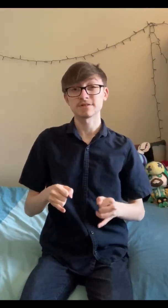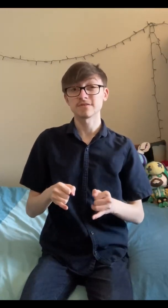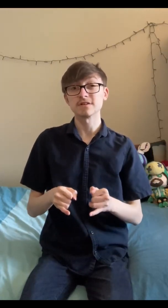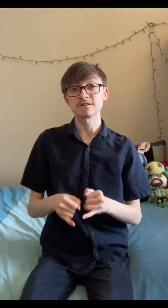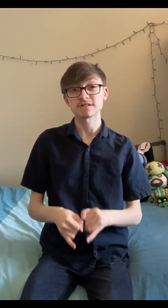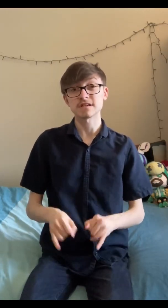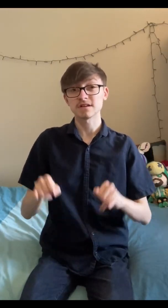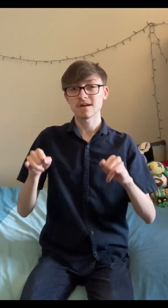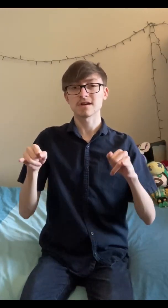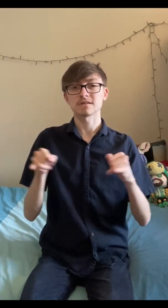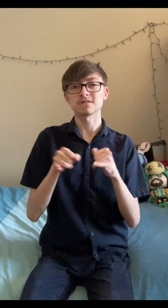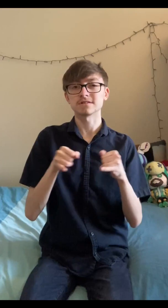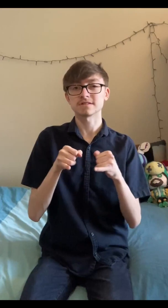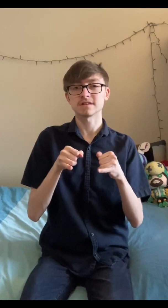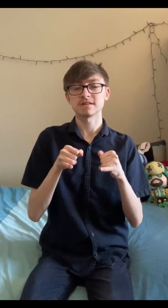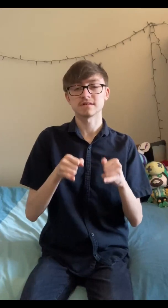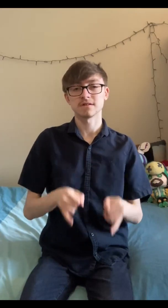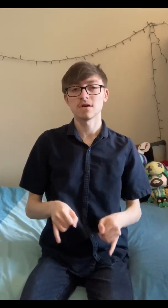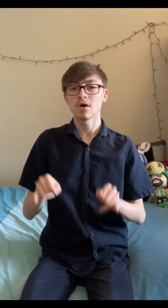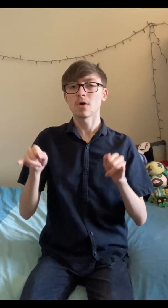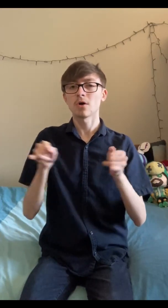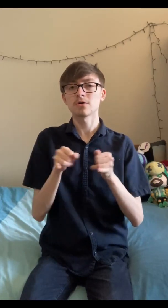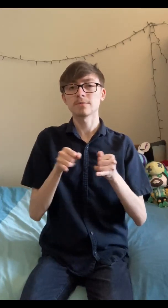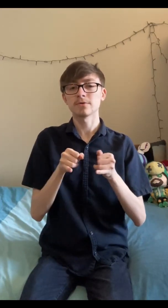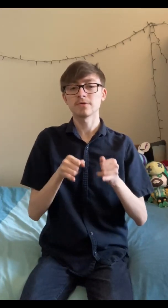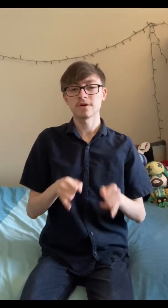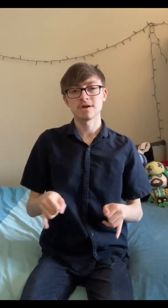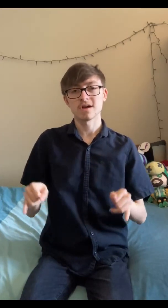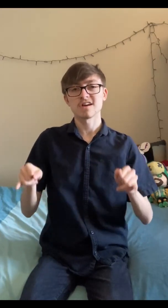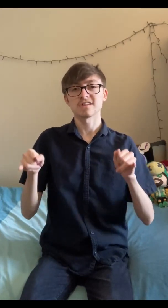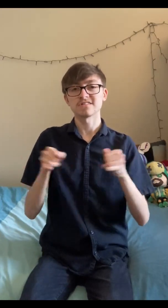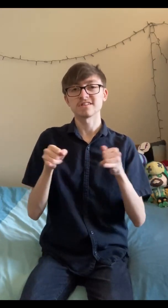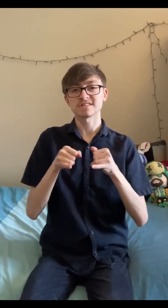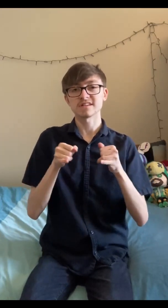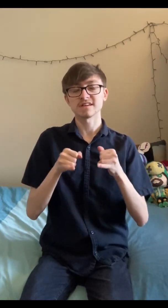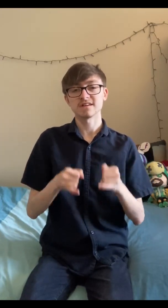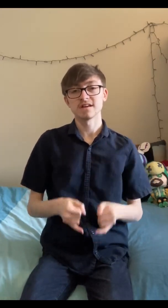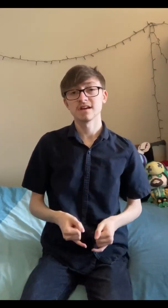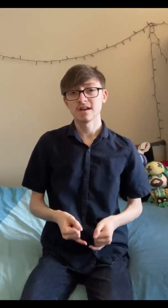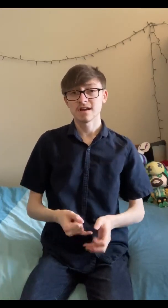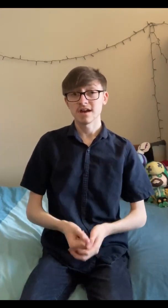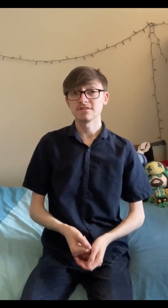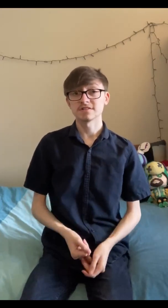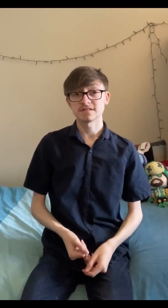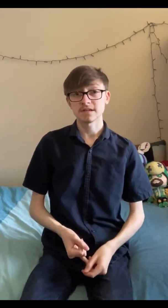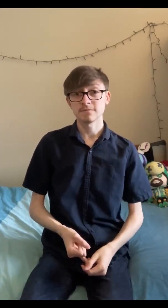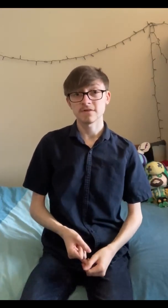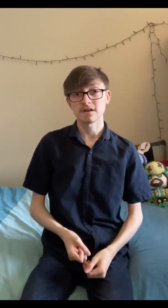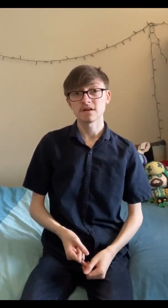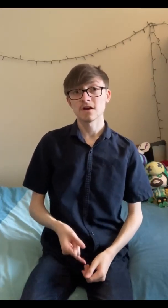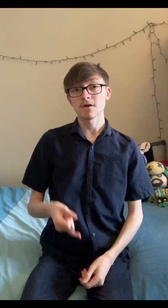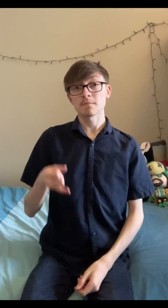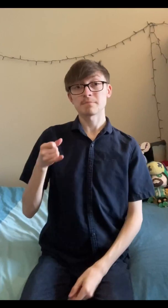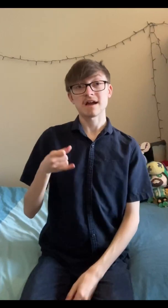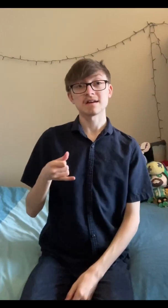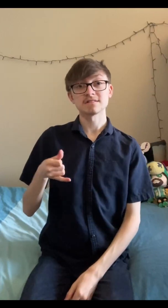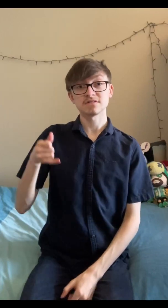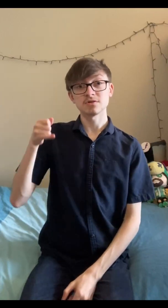for nasty, nasty, horrible, nasty. And using that same thing, bad, you hold